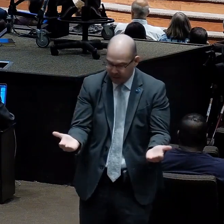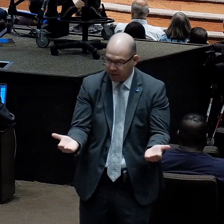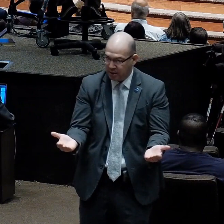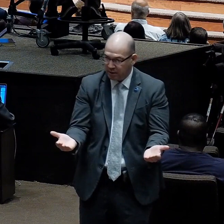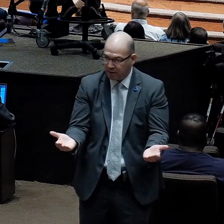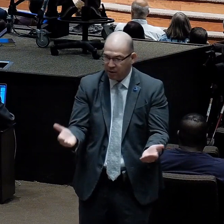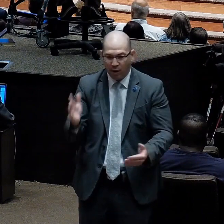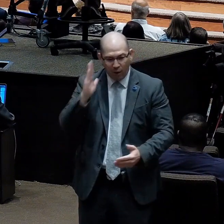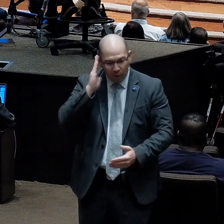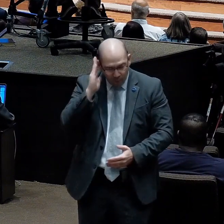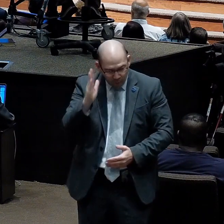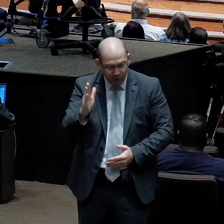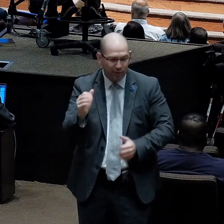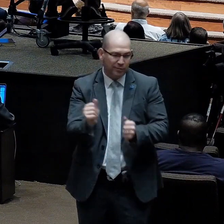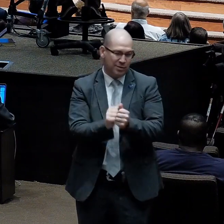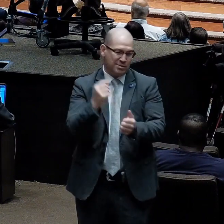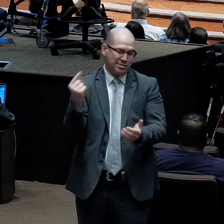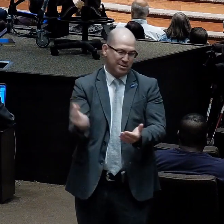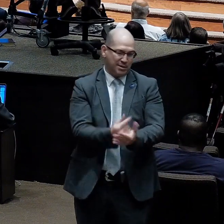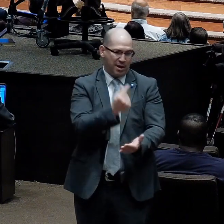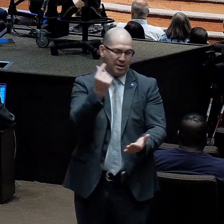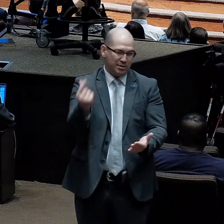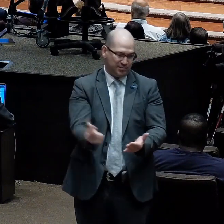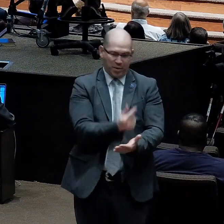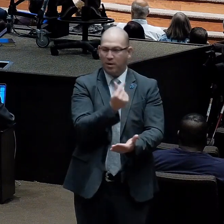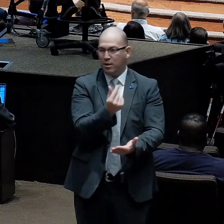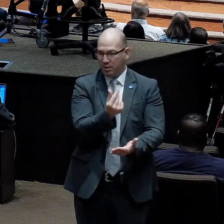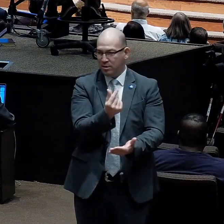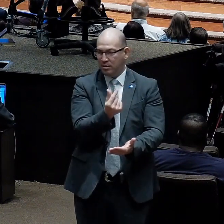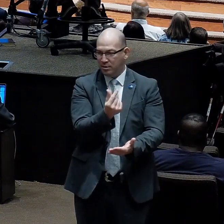accompanied with the message of Jesus Christ.